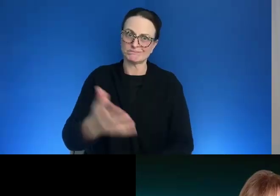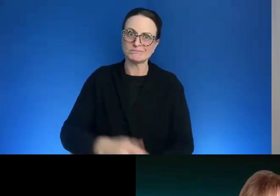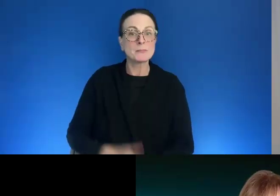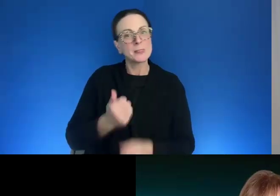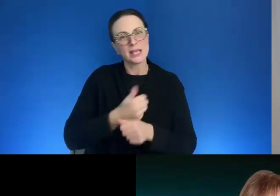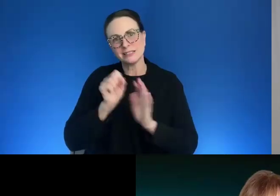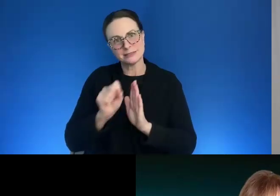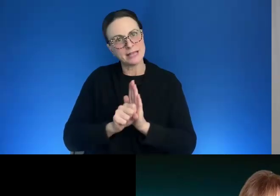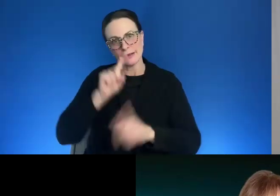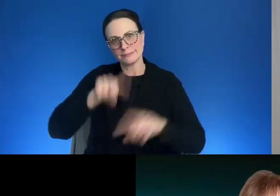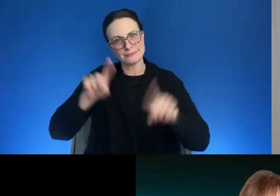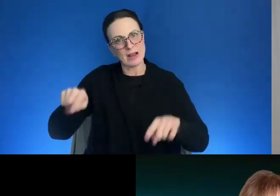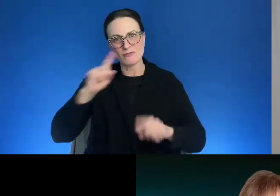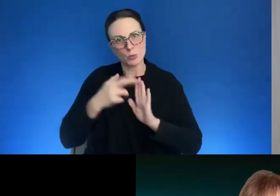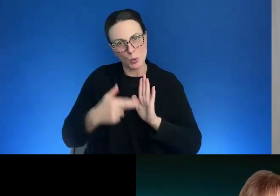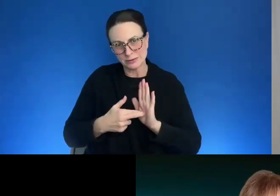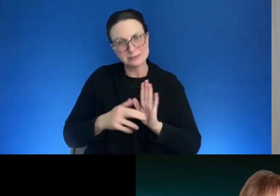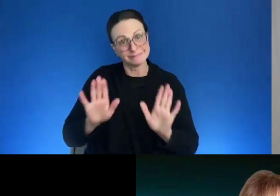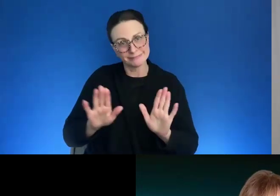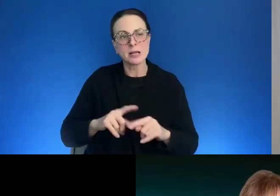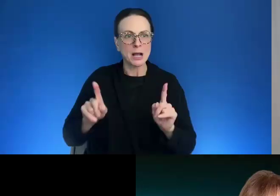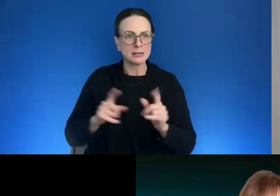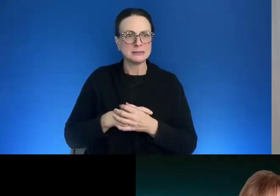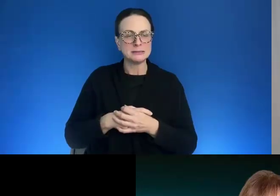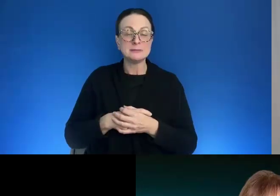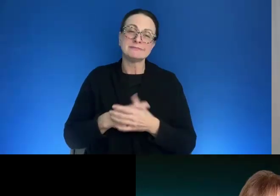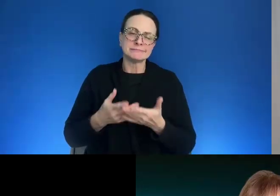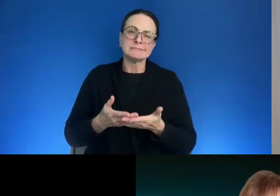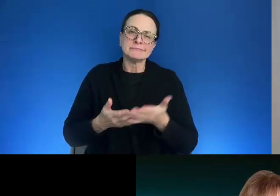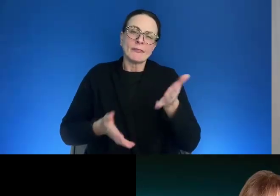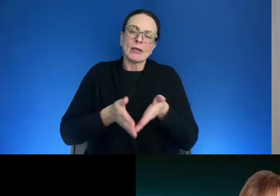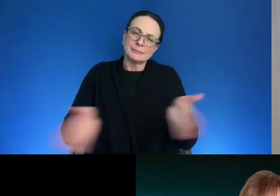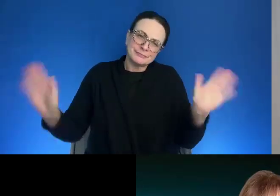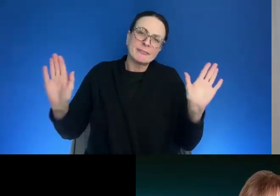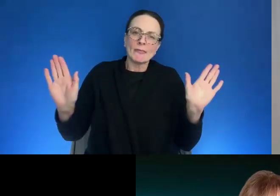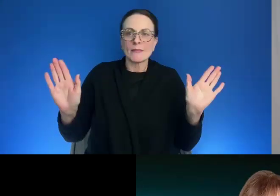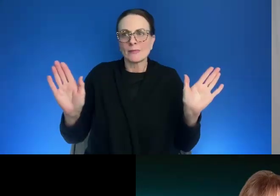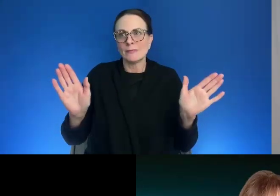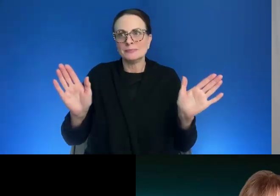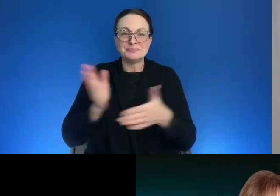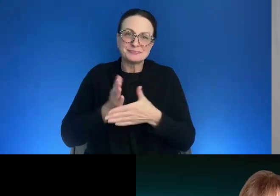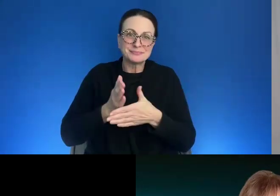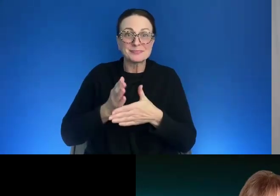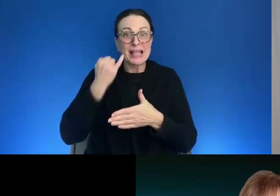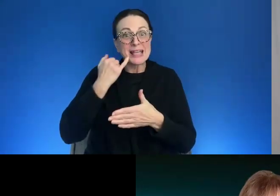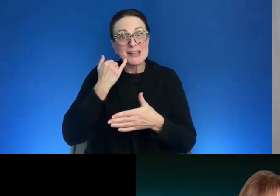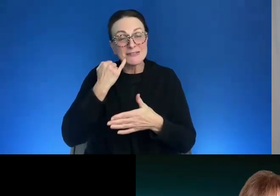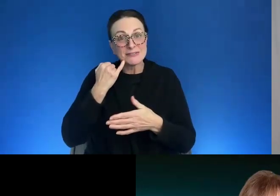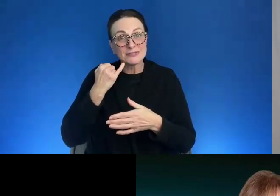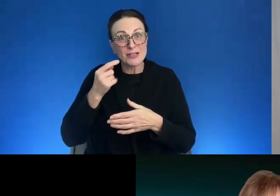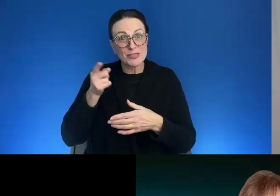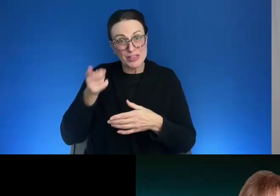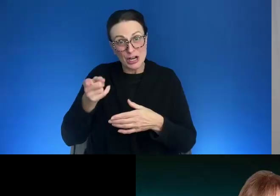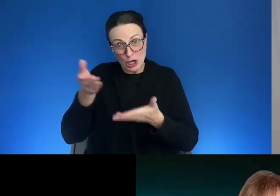is different as far as regulations, but in general, if an employee is there on